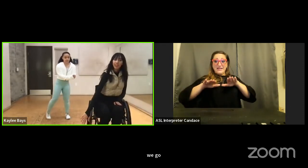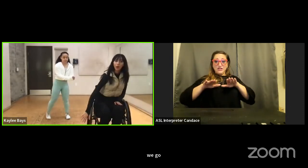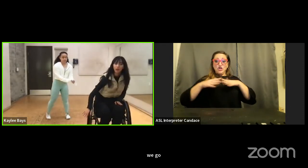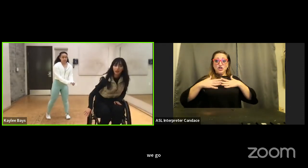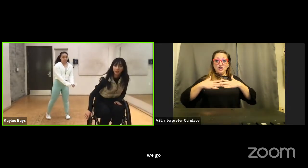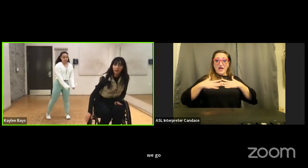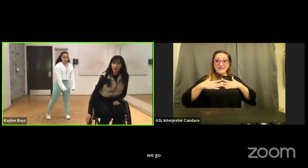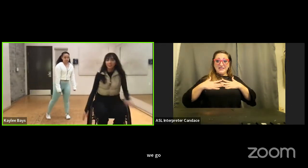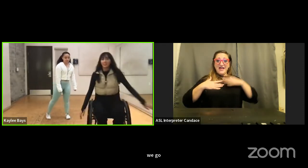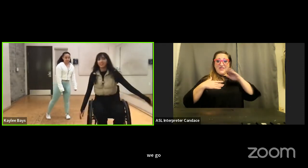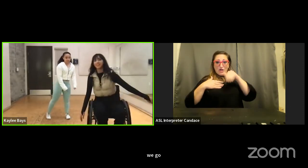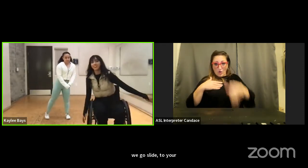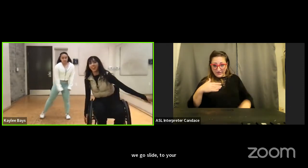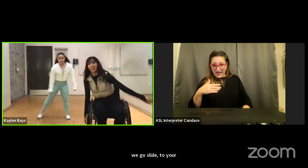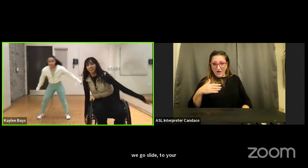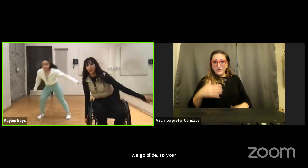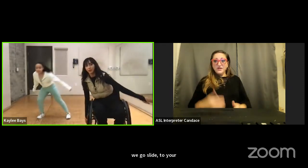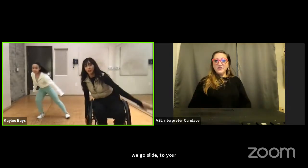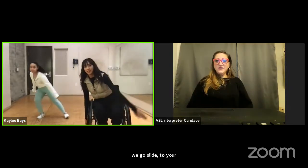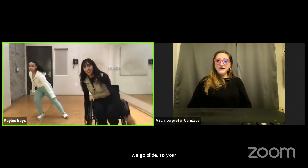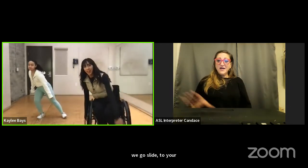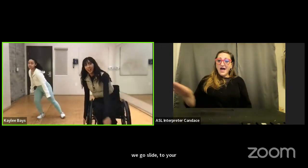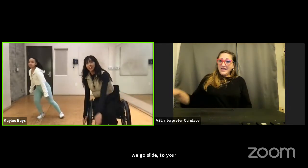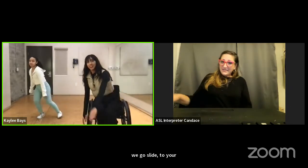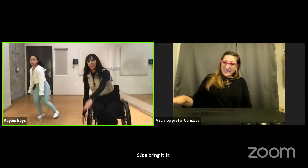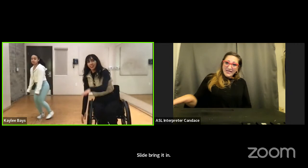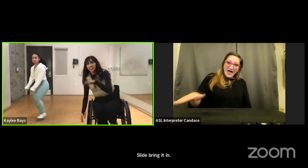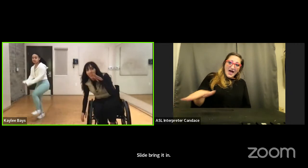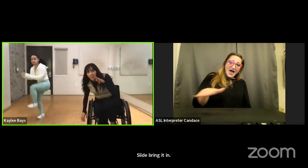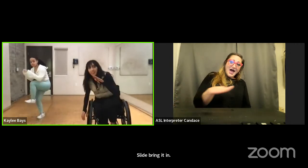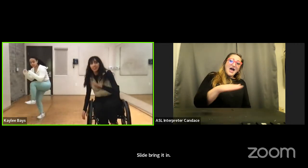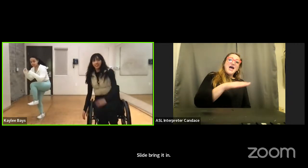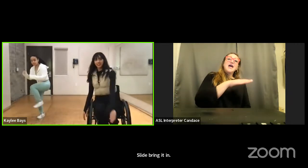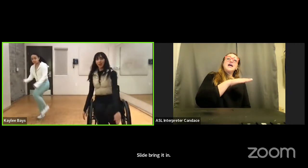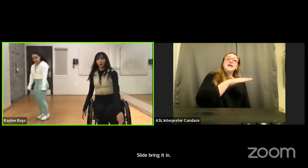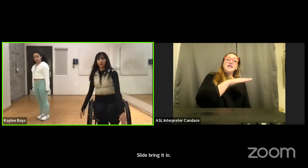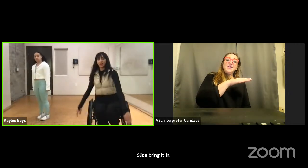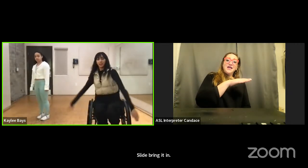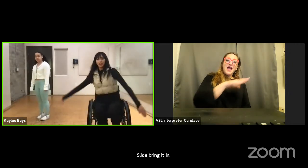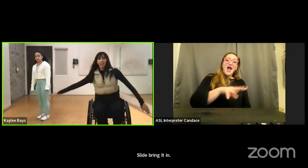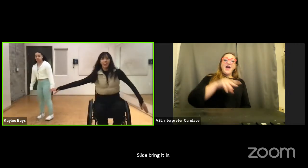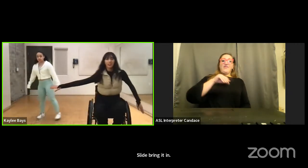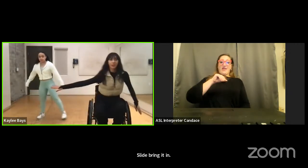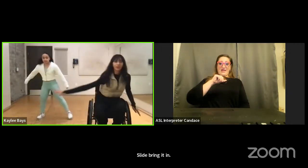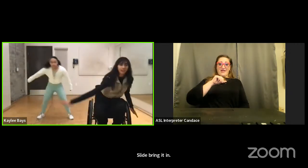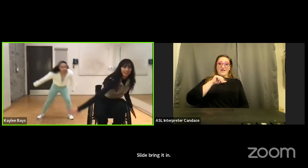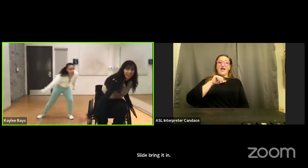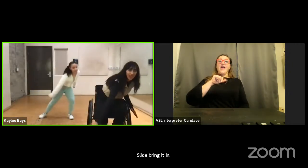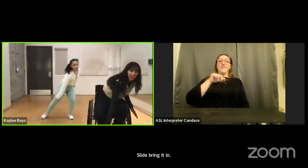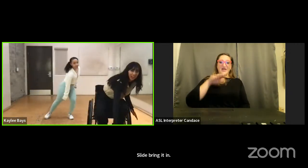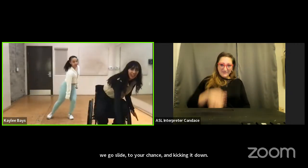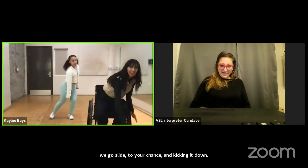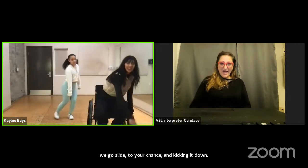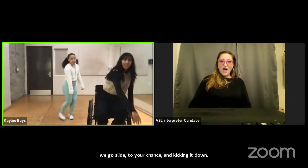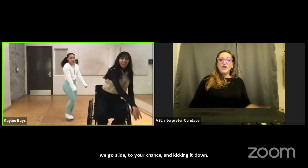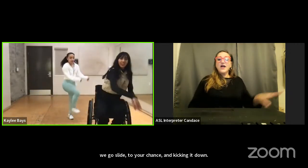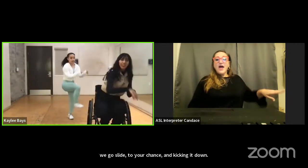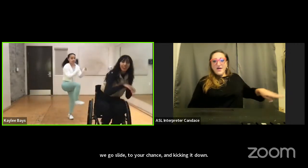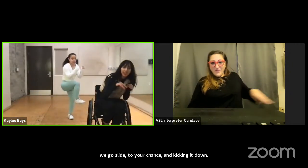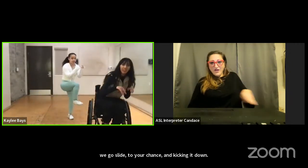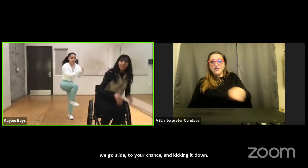kicking it down. Slide the other foot, slide, in, down. And the other foot,